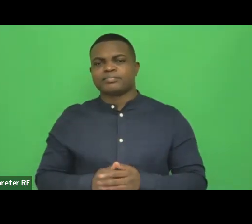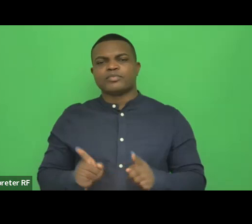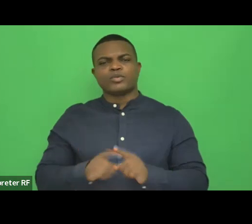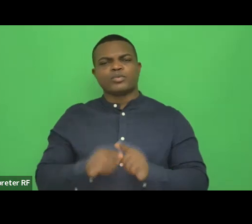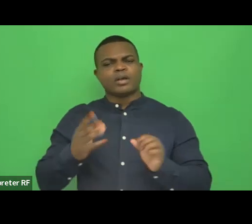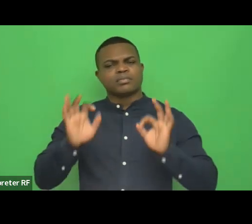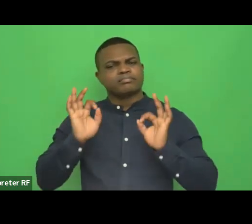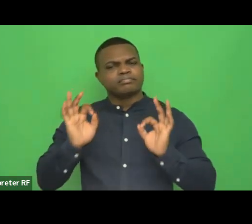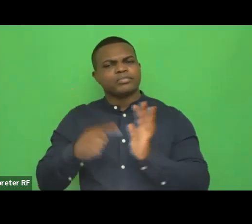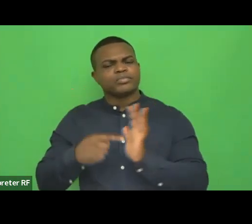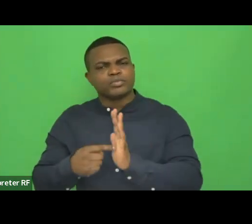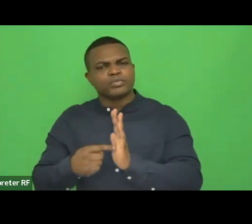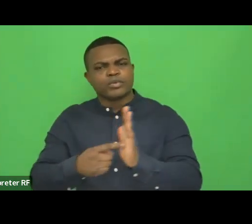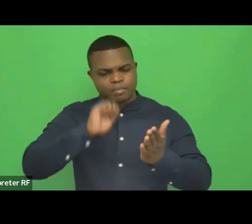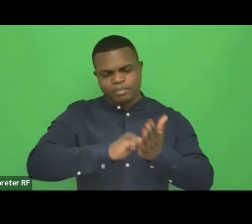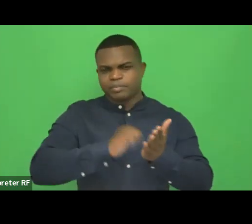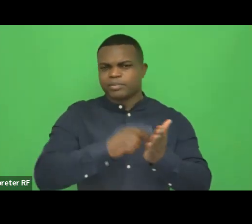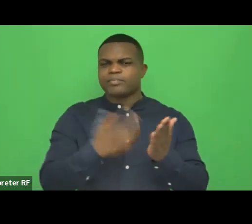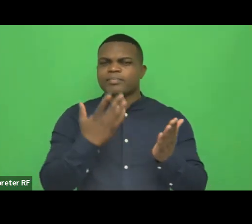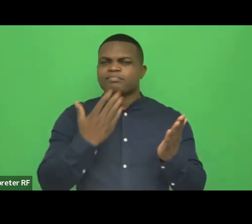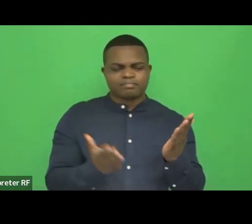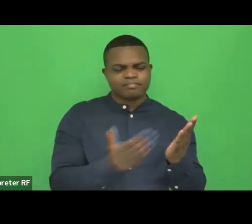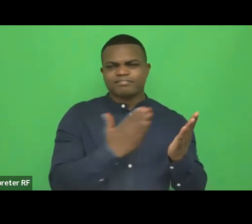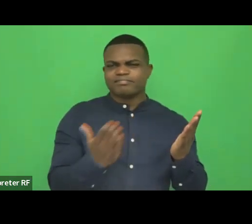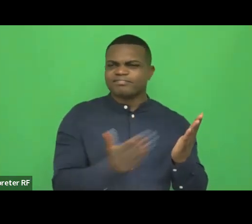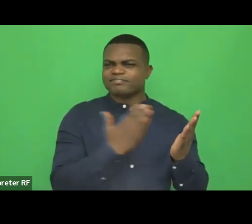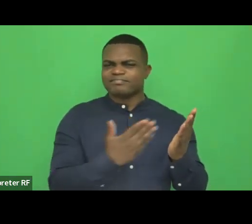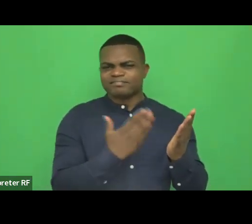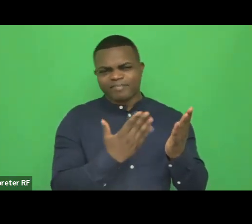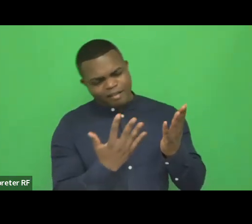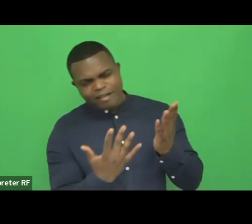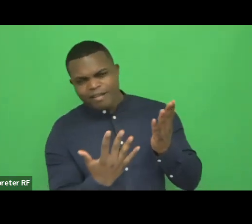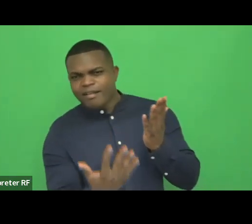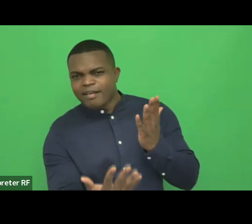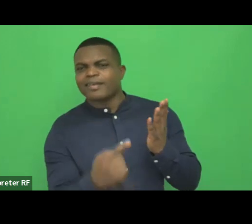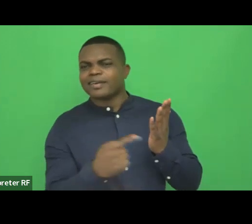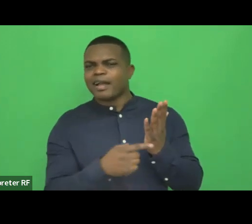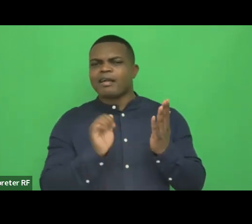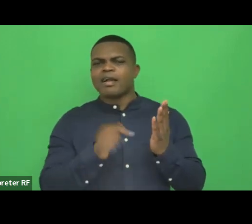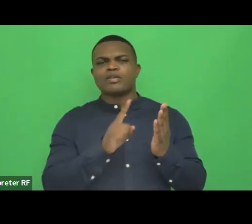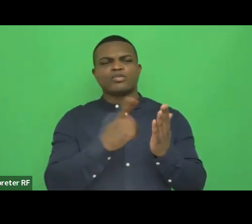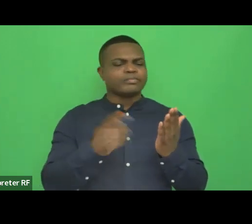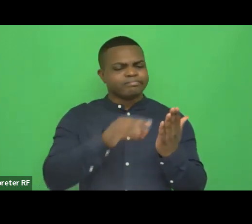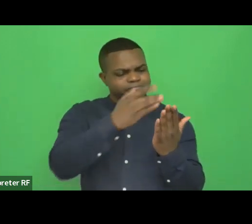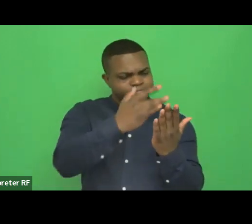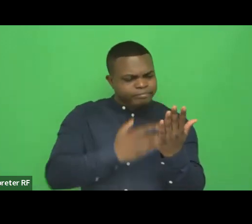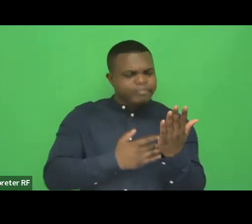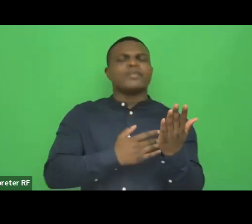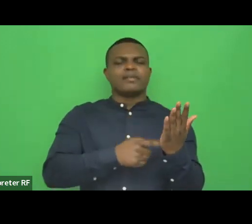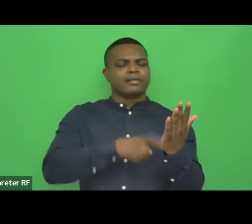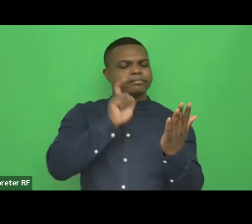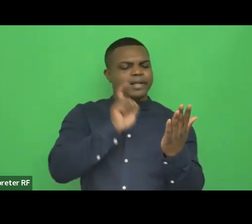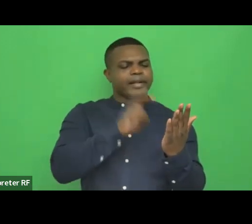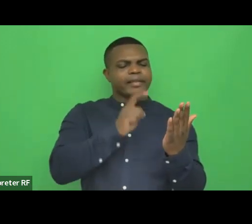vision of what comes next and the awareness that more will happen after that the future is a process. Once in a chapter, the correctly formatted heading